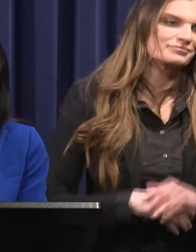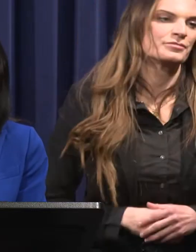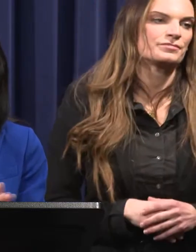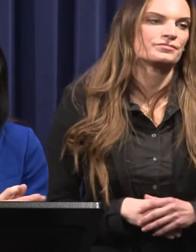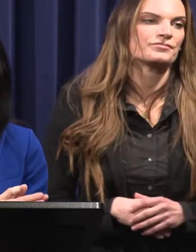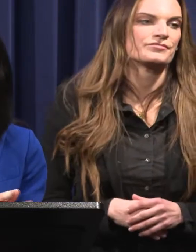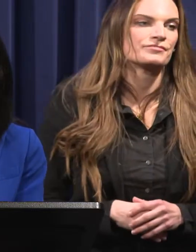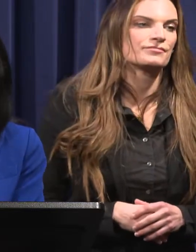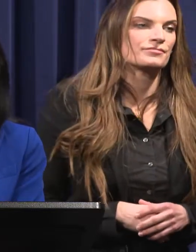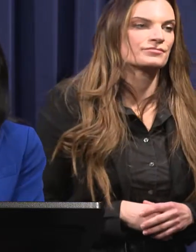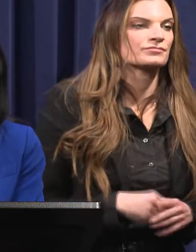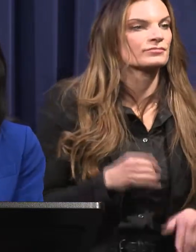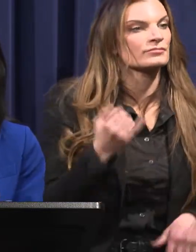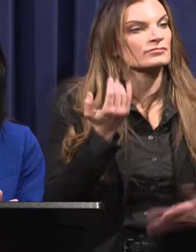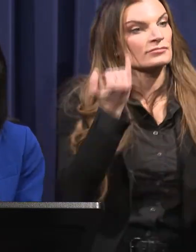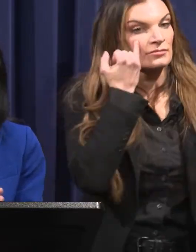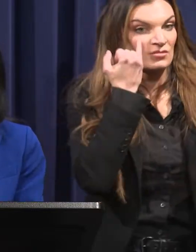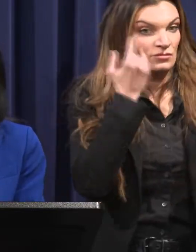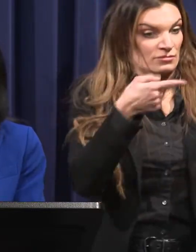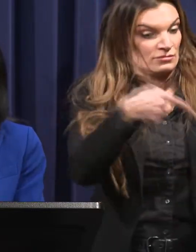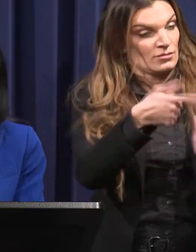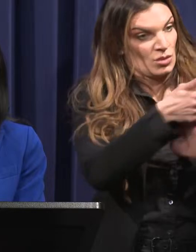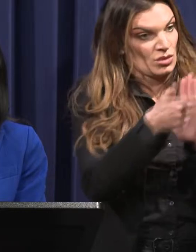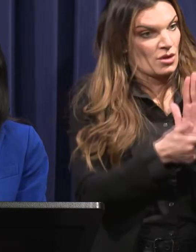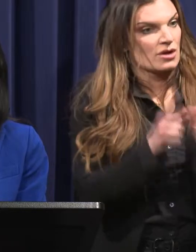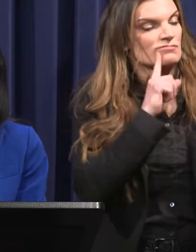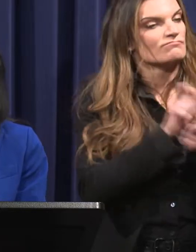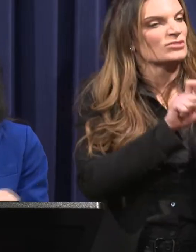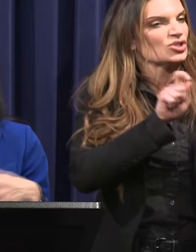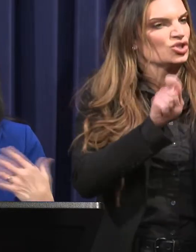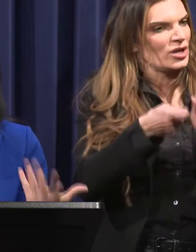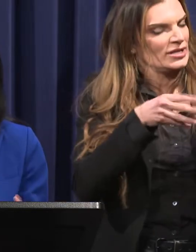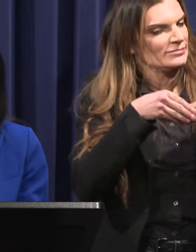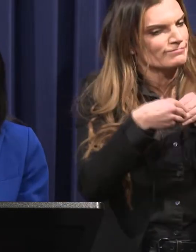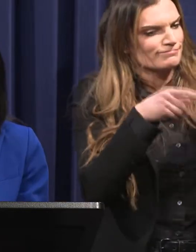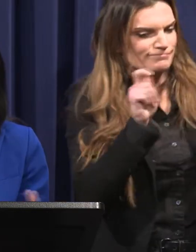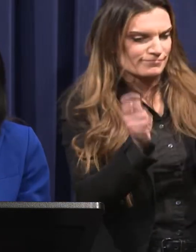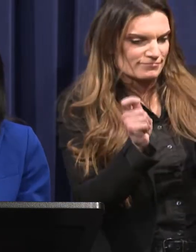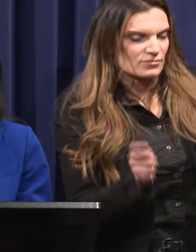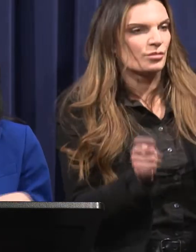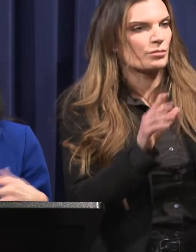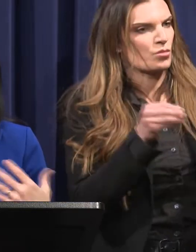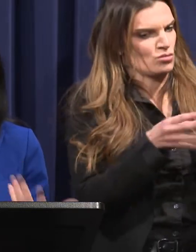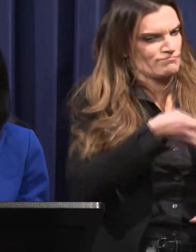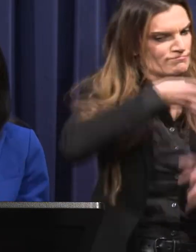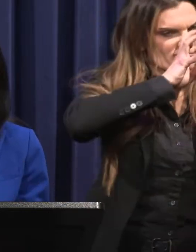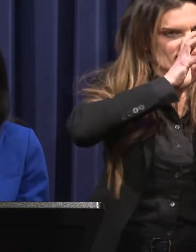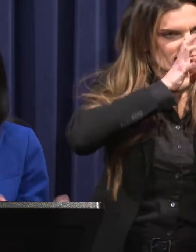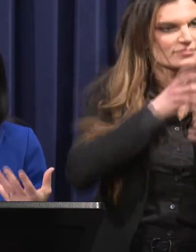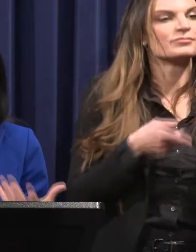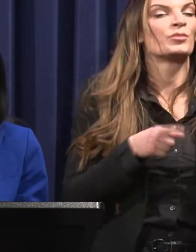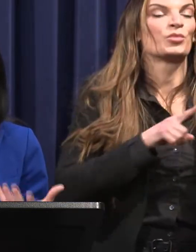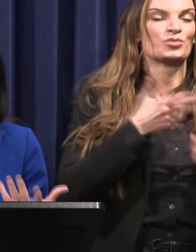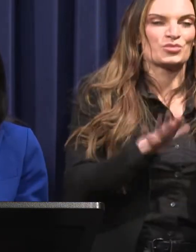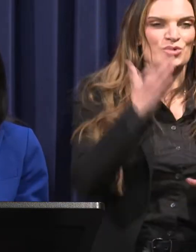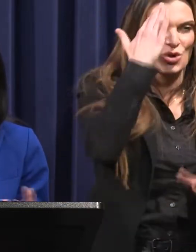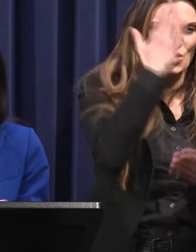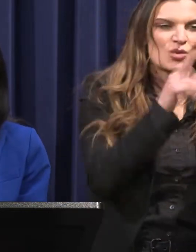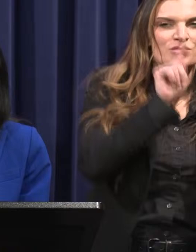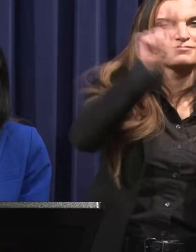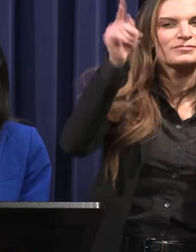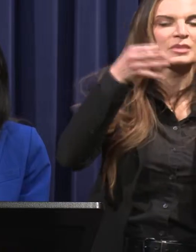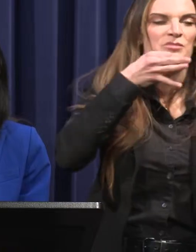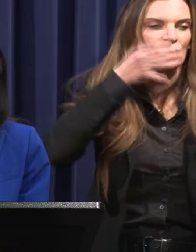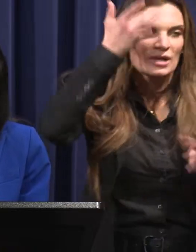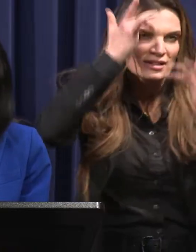a chance that if you change the law and you make the strictest possible laws, that there will be some people who find some way to game the